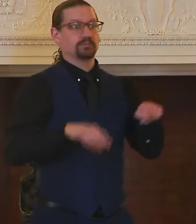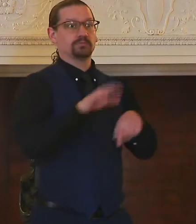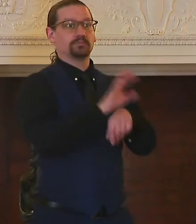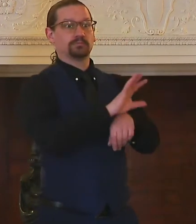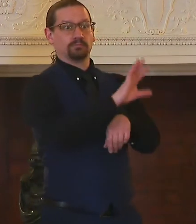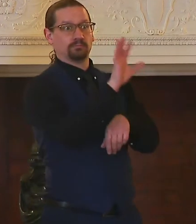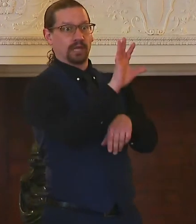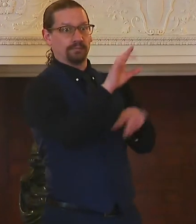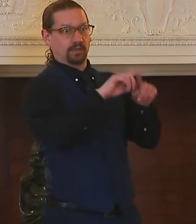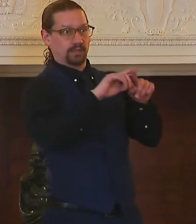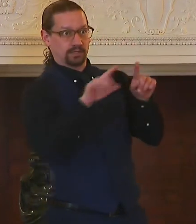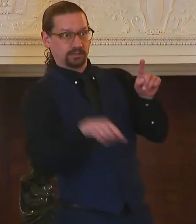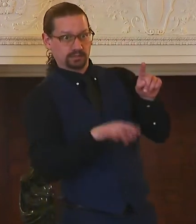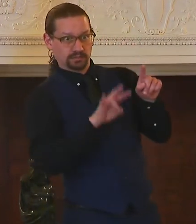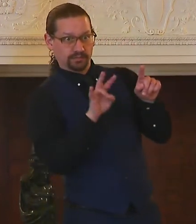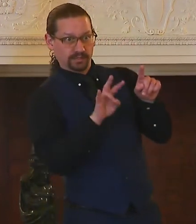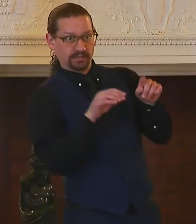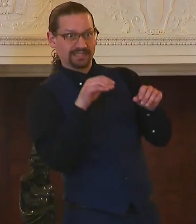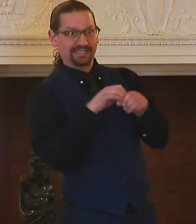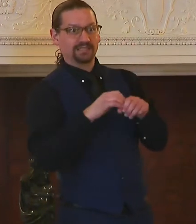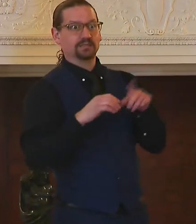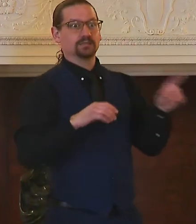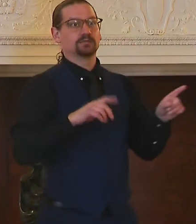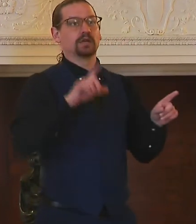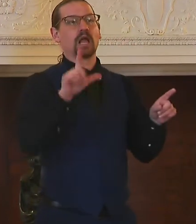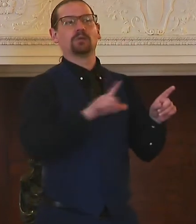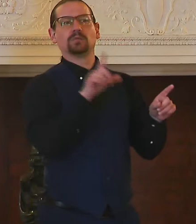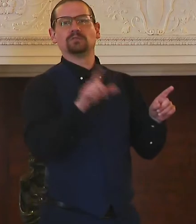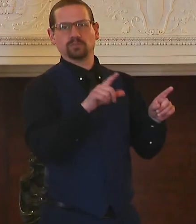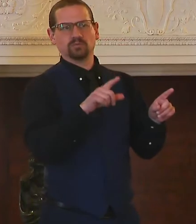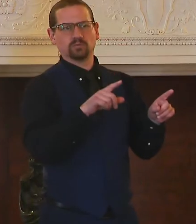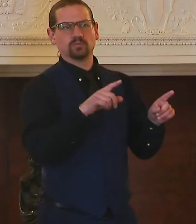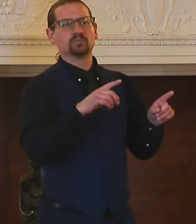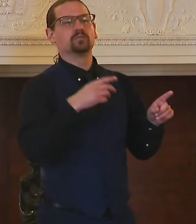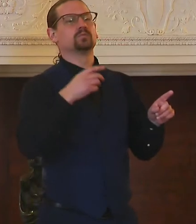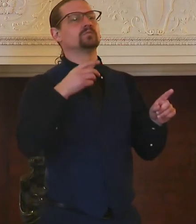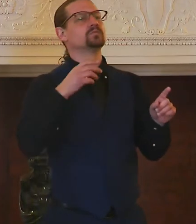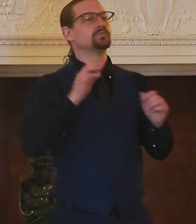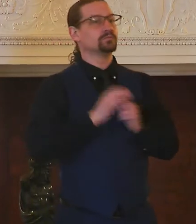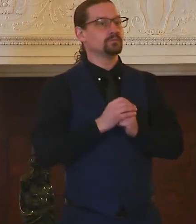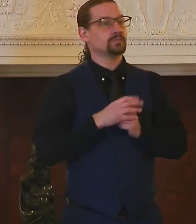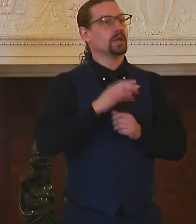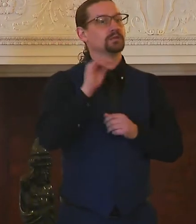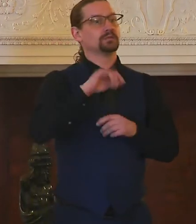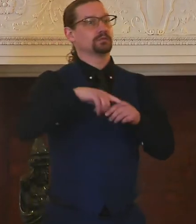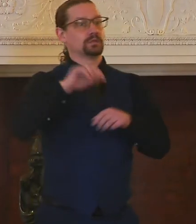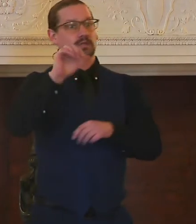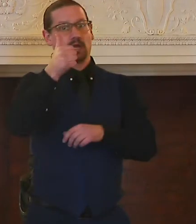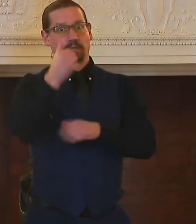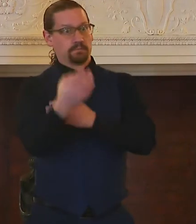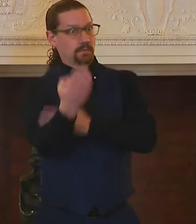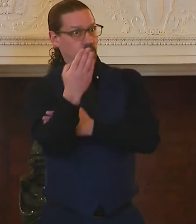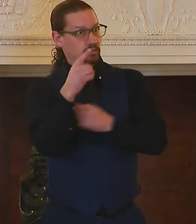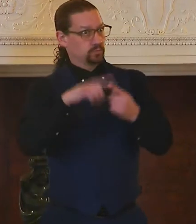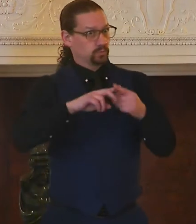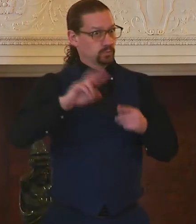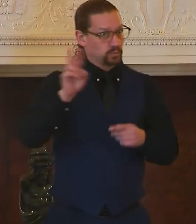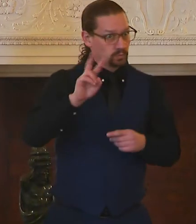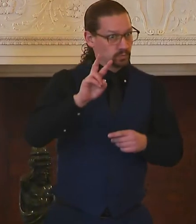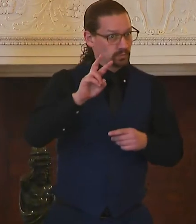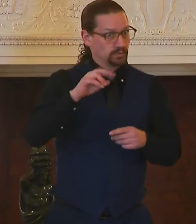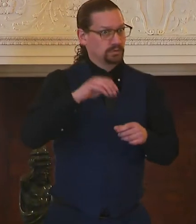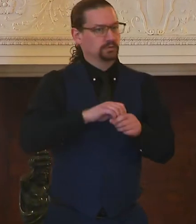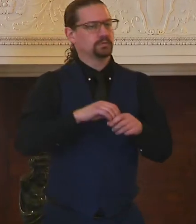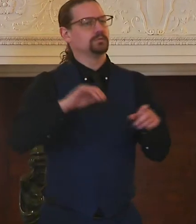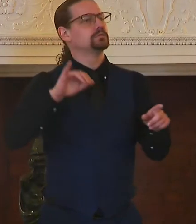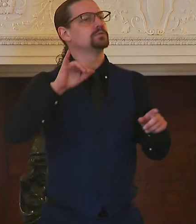the East Greenwich Library. From 10 a.m. to 2 p.m., the Johnson & Wales University, the